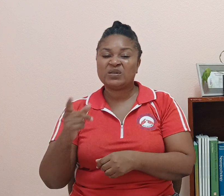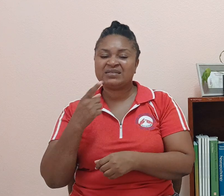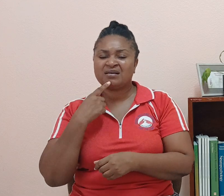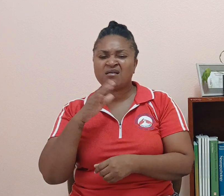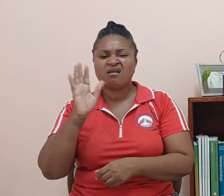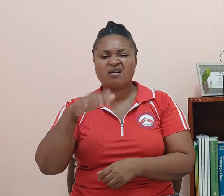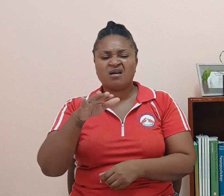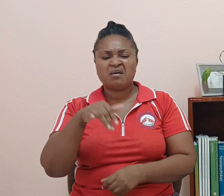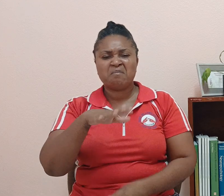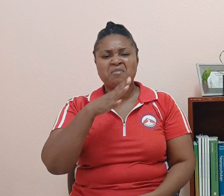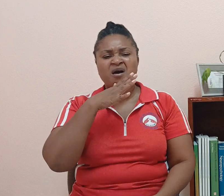eat.